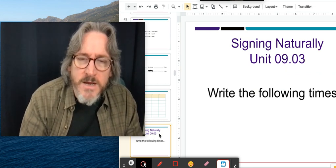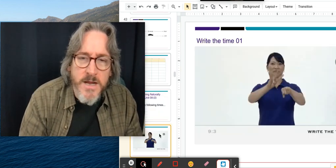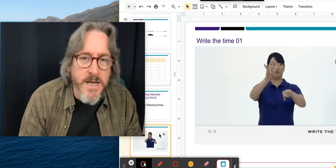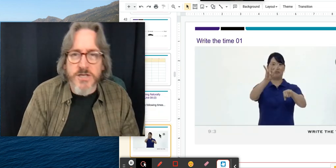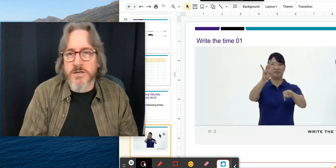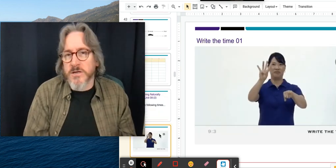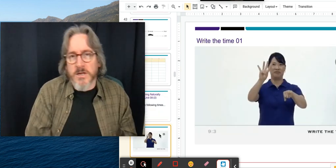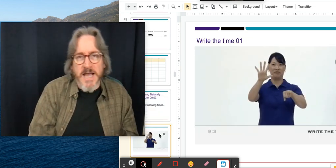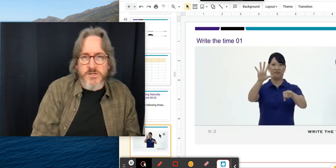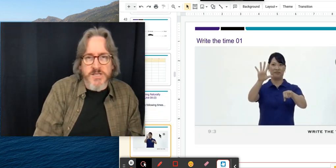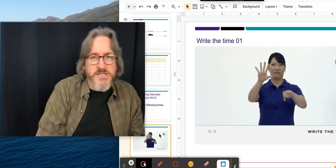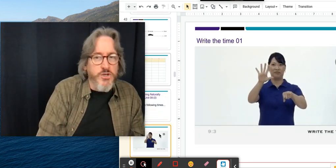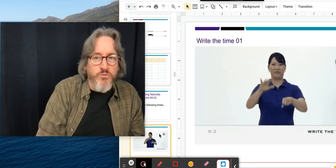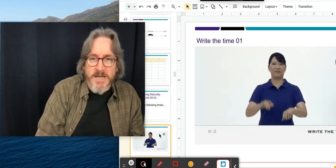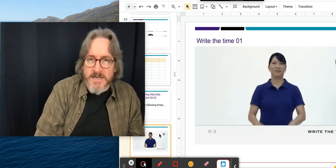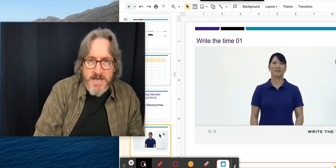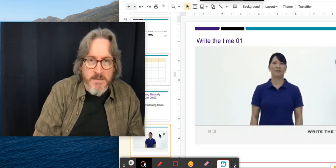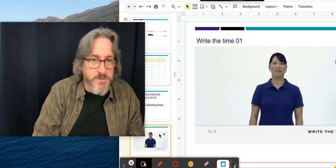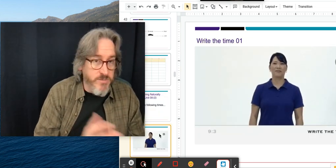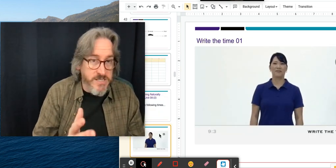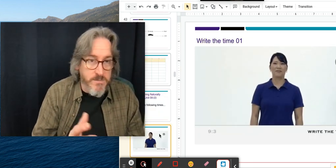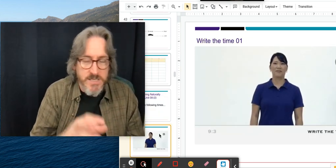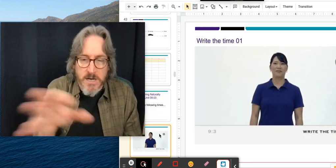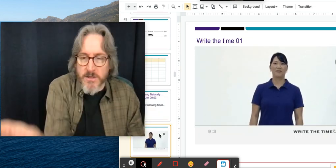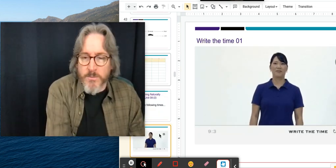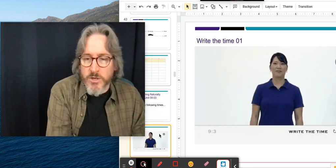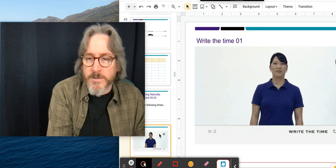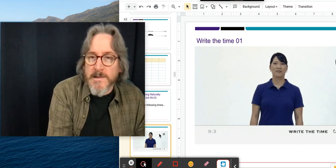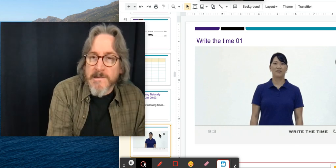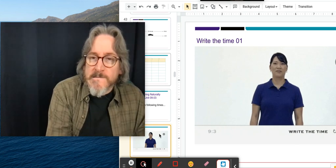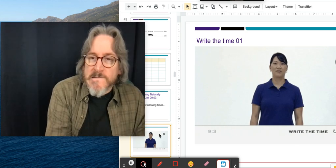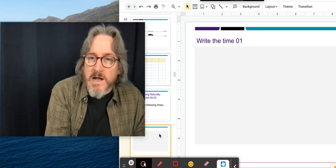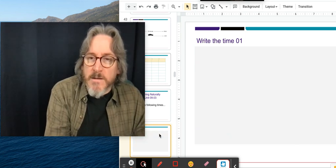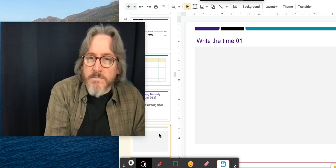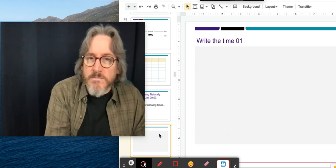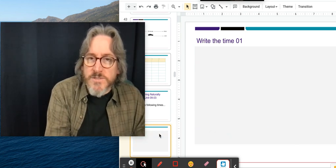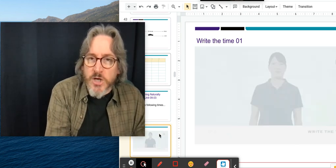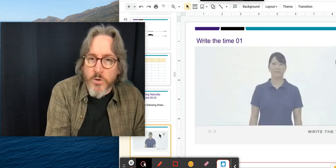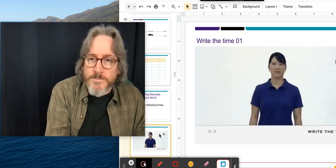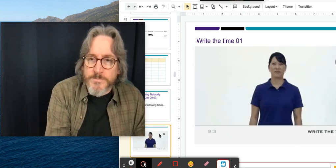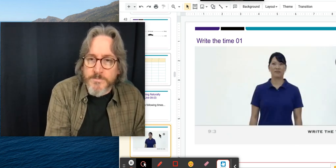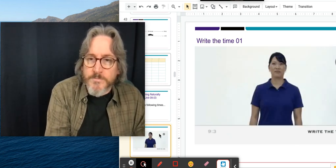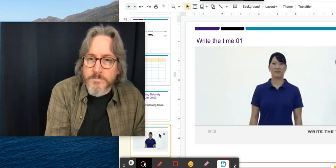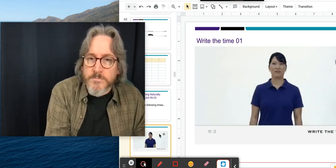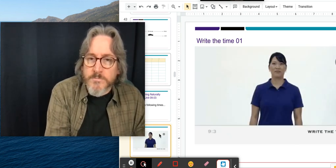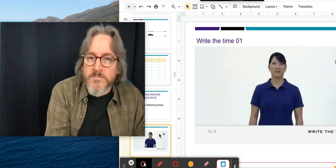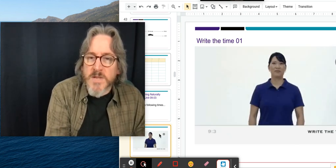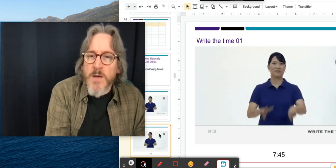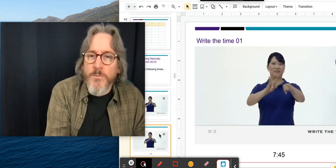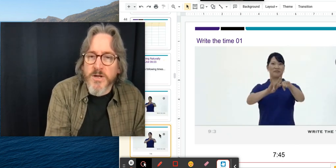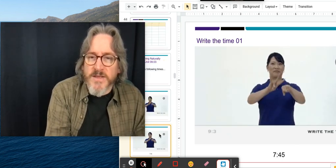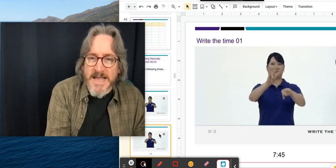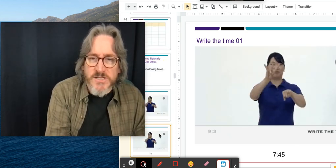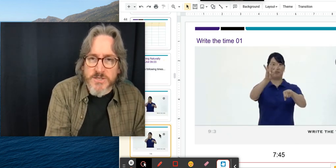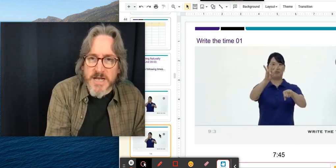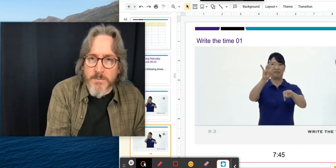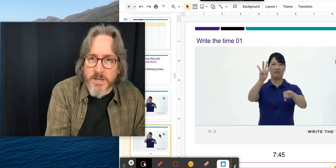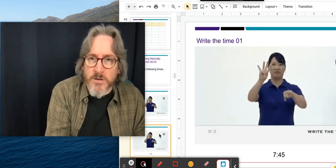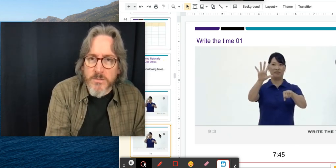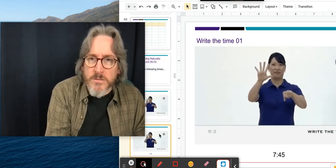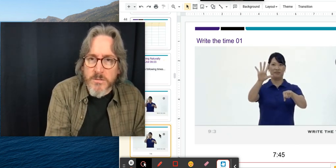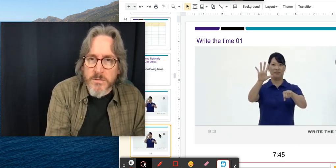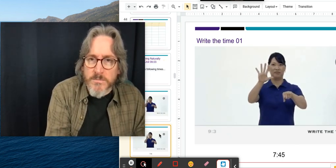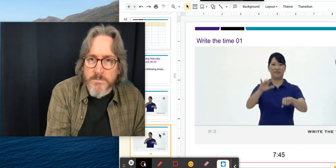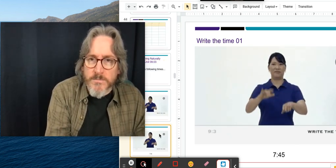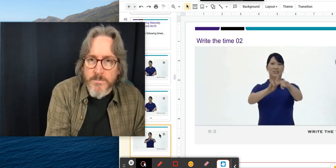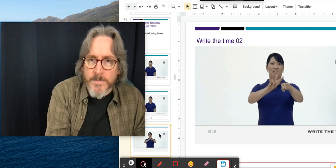And then here's an exercise to write the times. This comes out of the book. So I will put the answer down